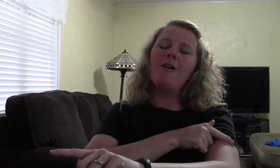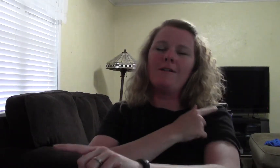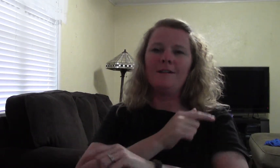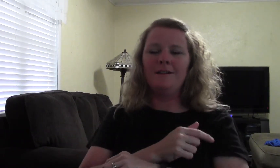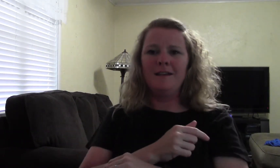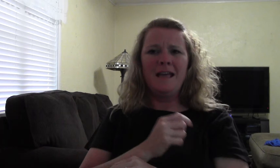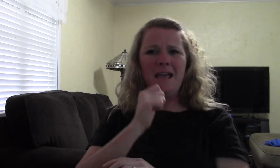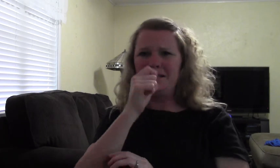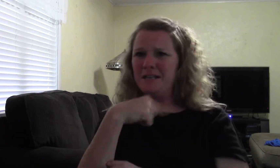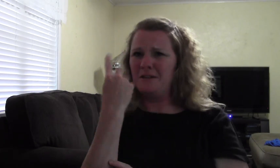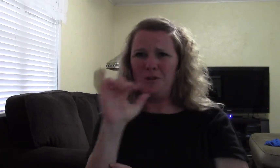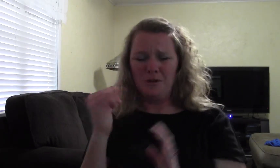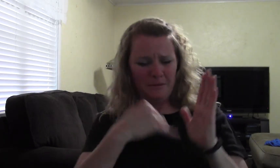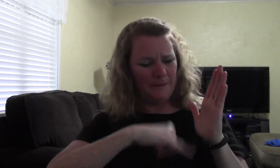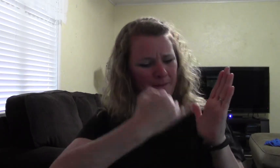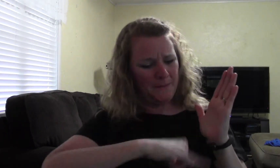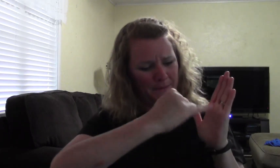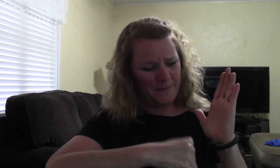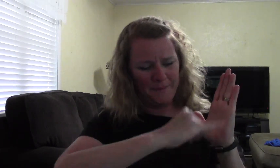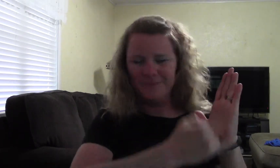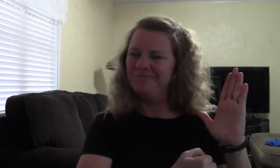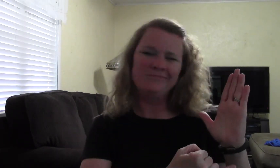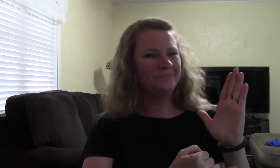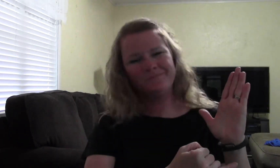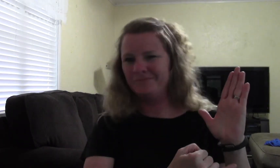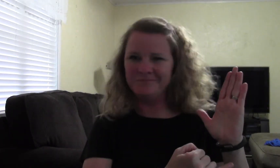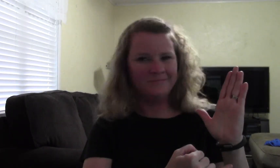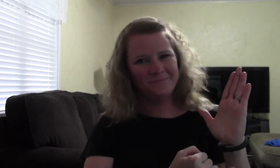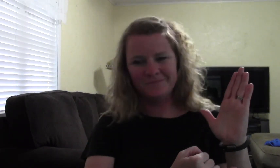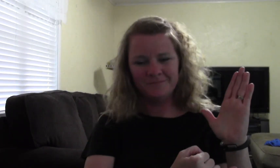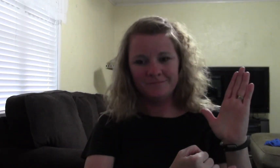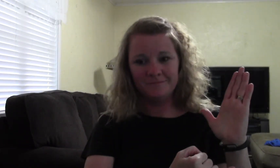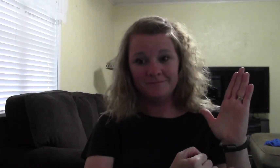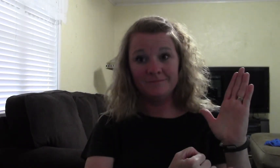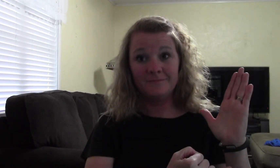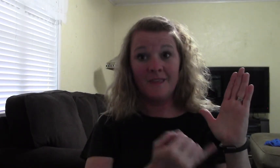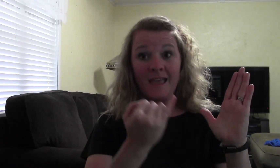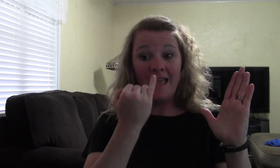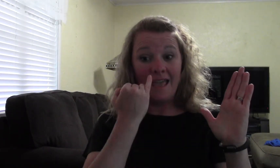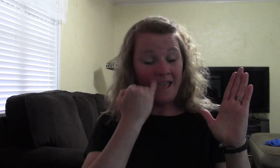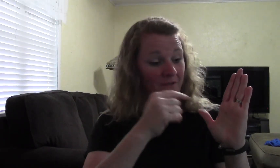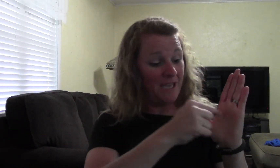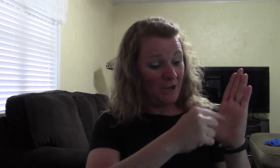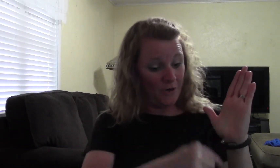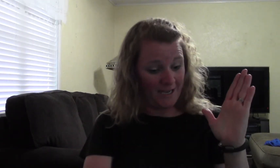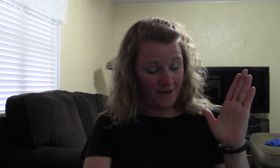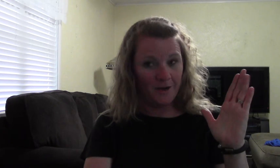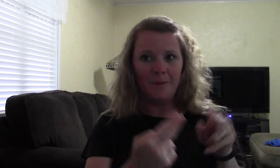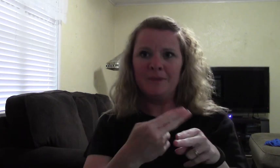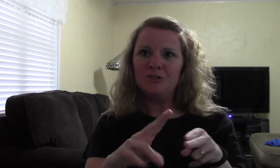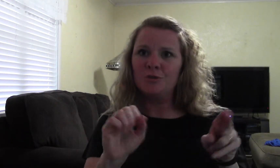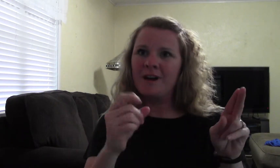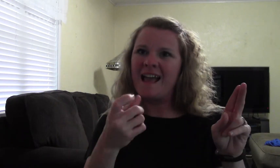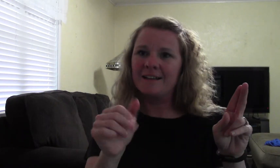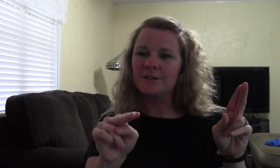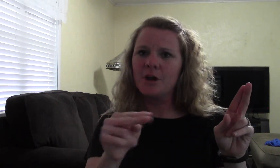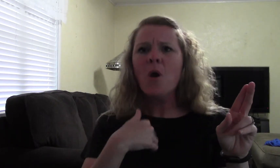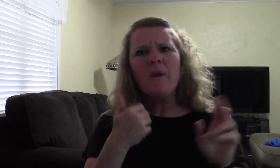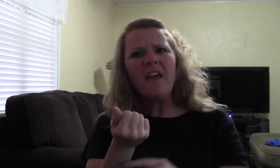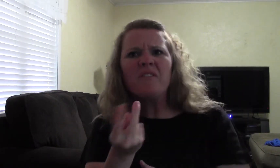in the body. There'd be no reason for it to be like that. If it only had to go from here to here, it would be a short axon. And we have something like that. It